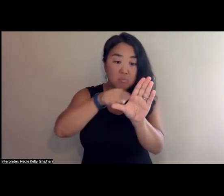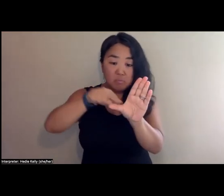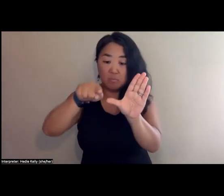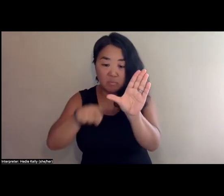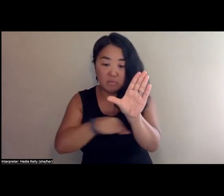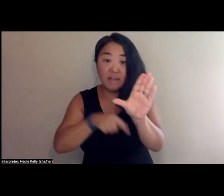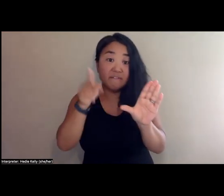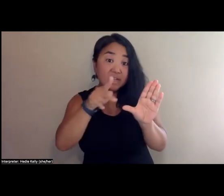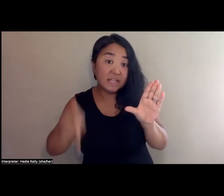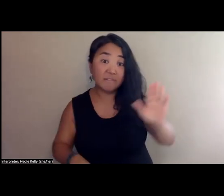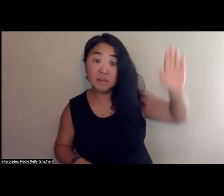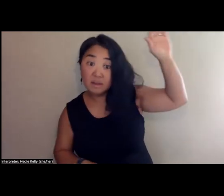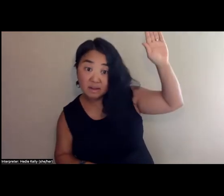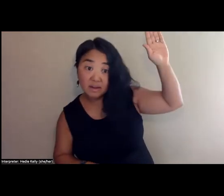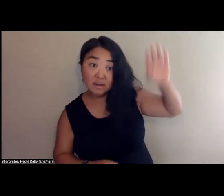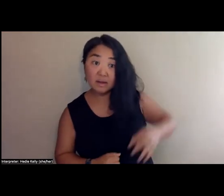Okay.